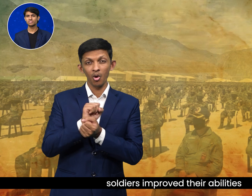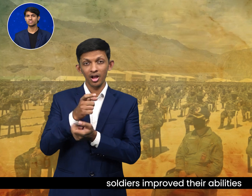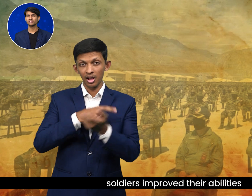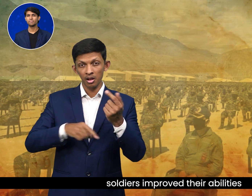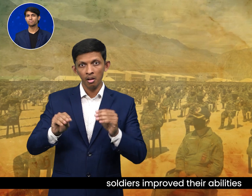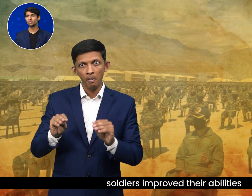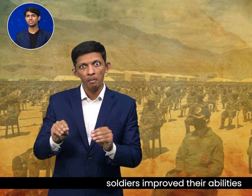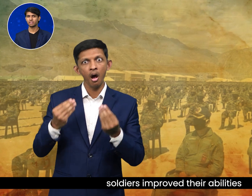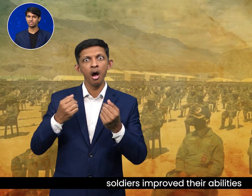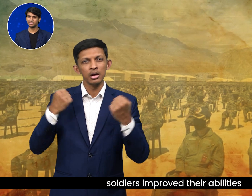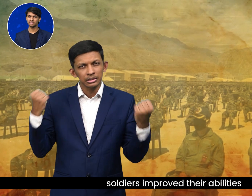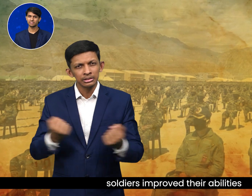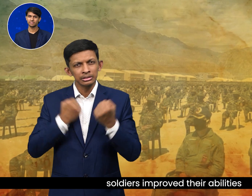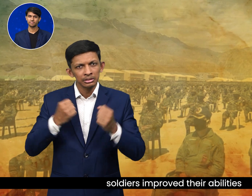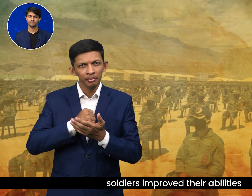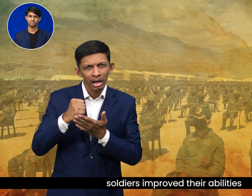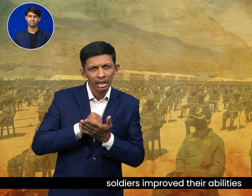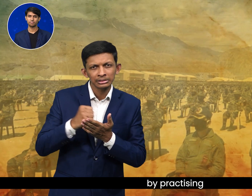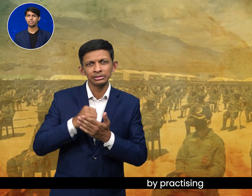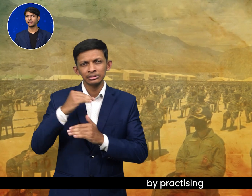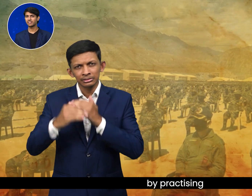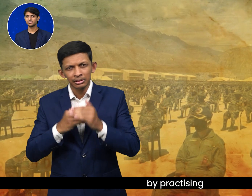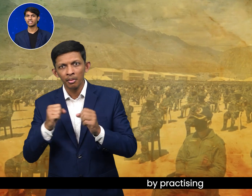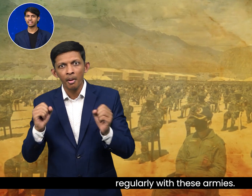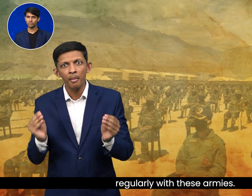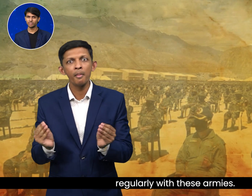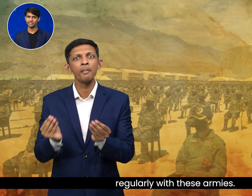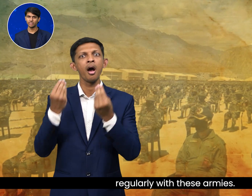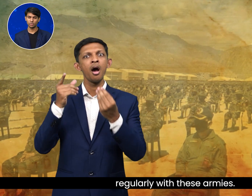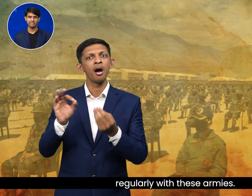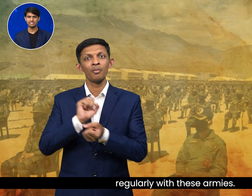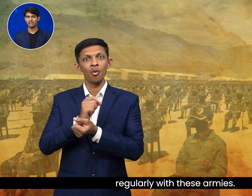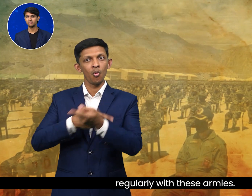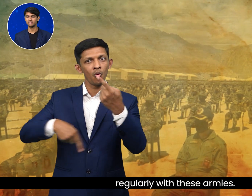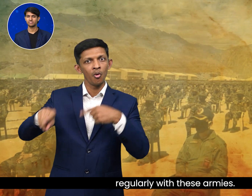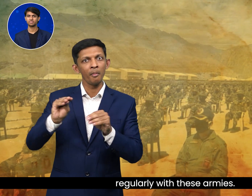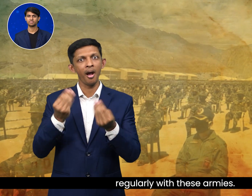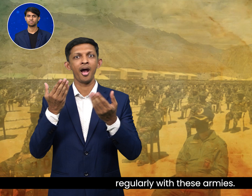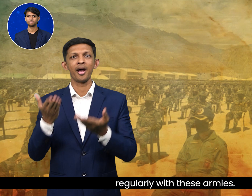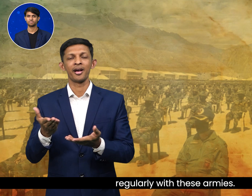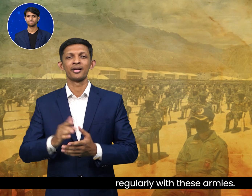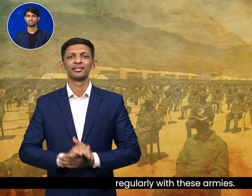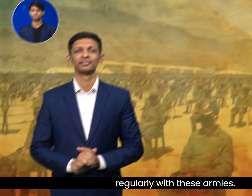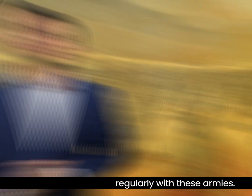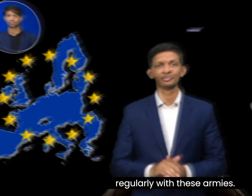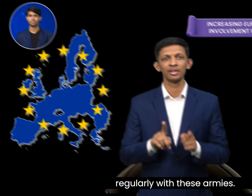Indian soldiers improved their abilities by practicing regularly with these armies,